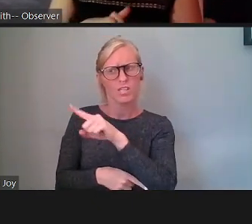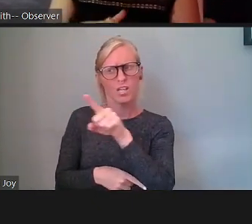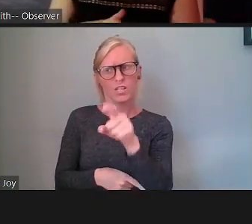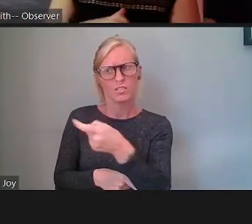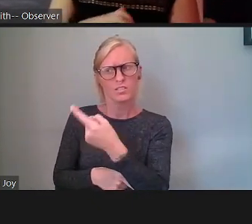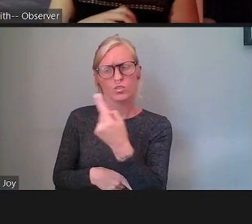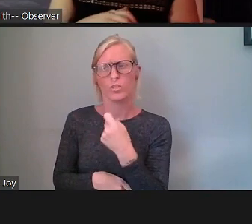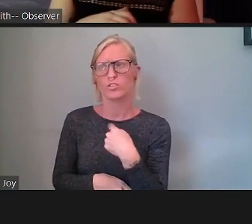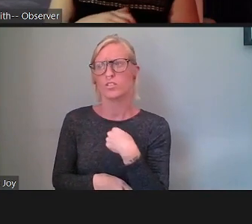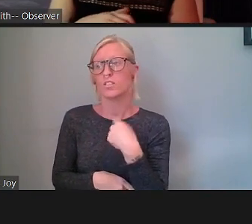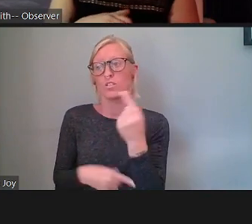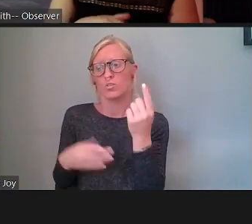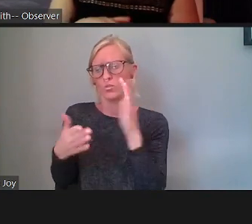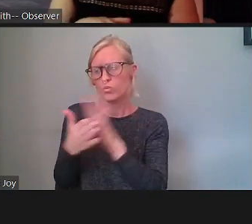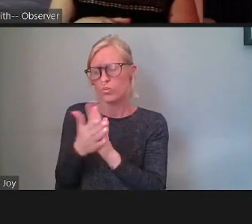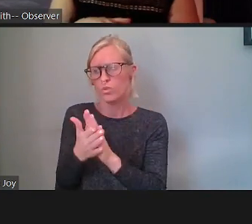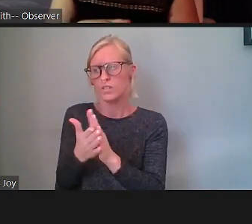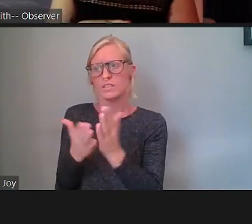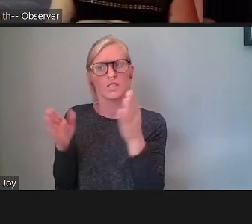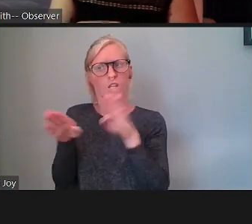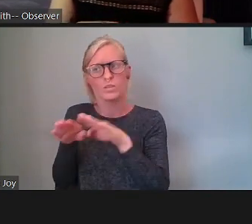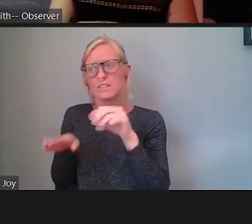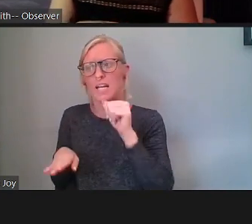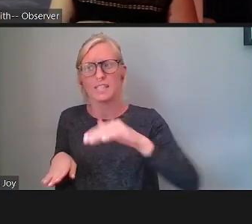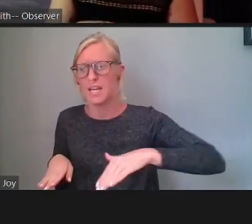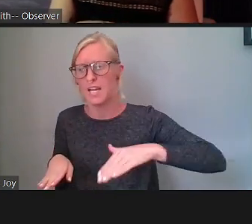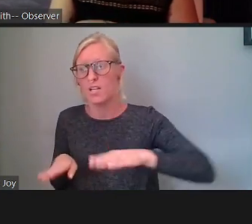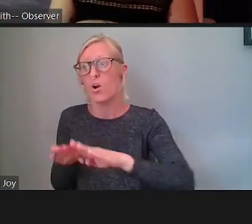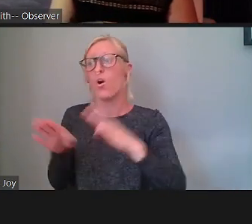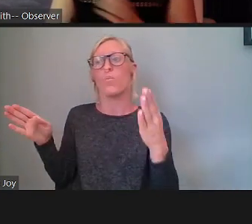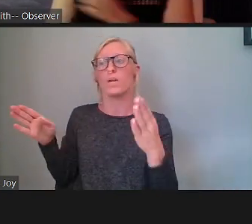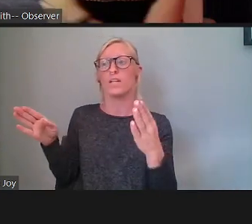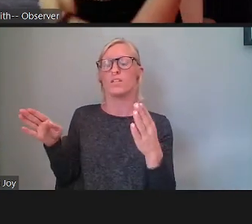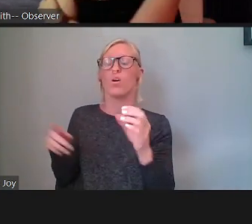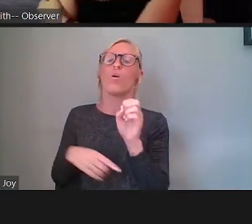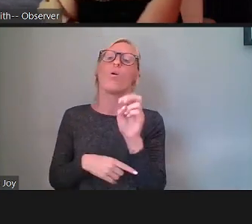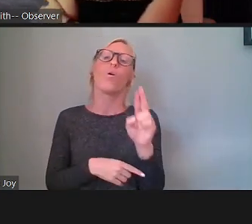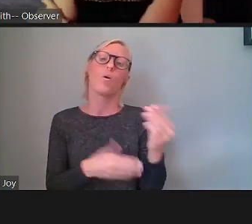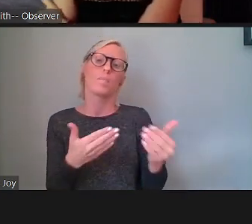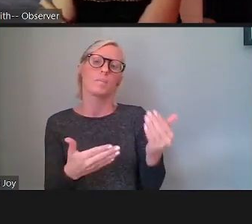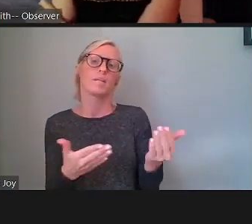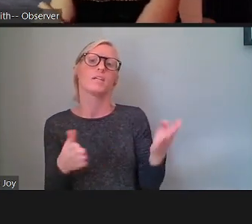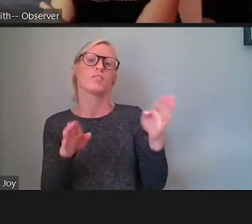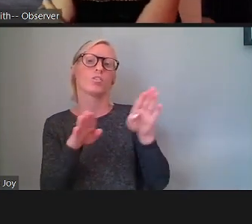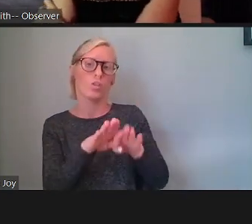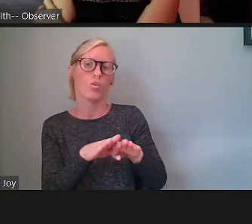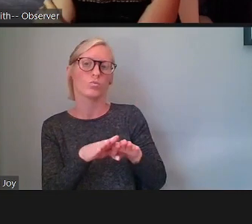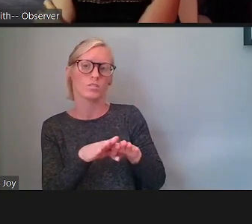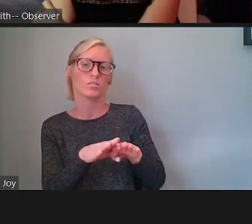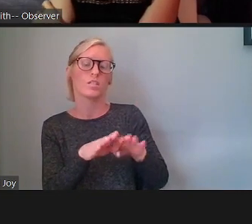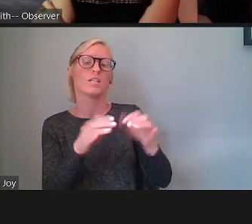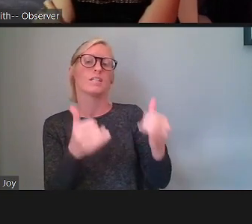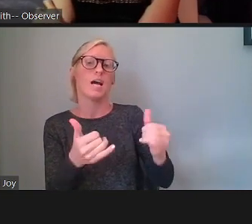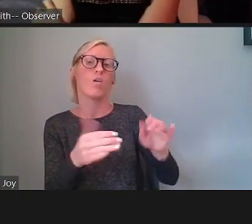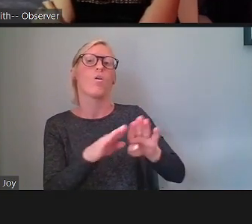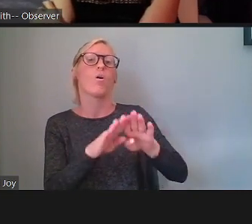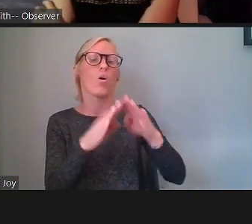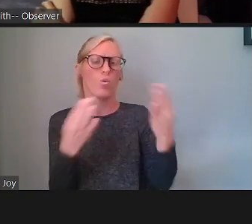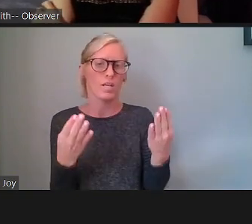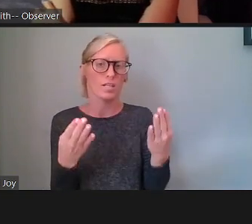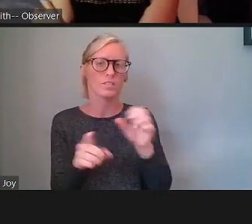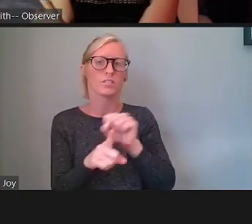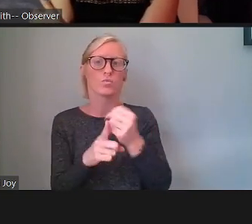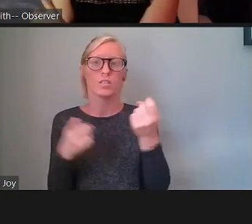that hasn't closed yet. So you're talking about situations where students, or maybe afterwards, so situations where there might be bullying. So